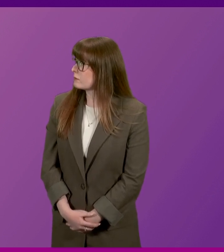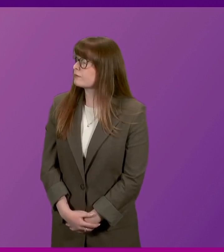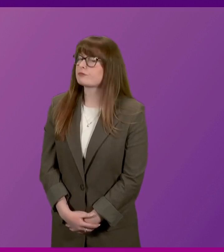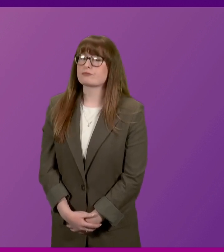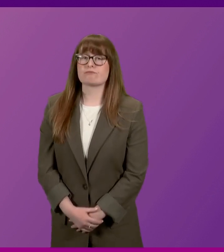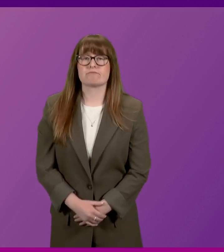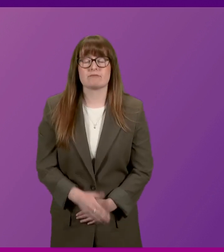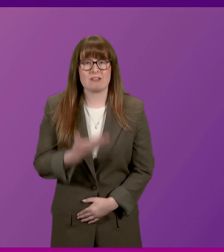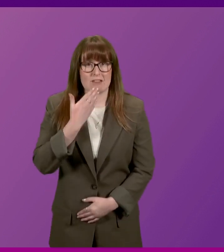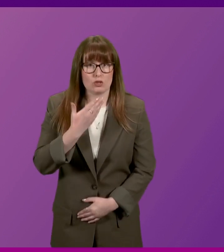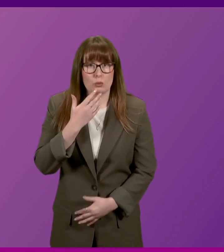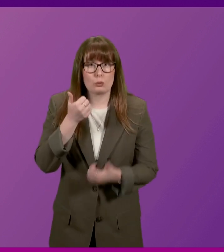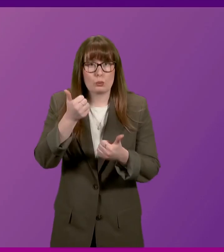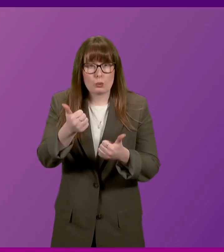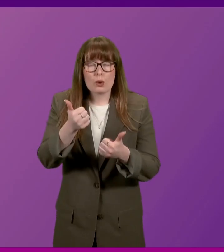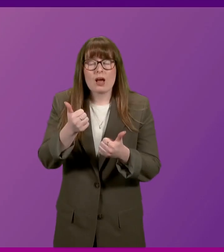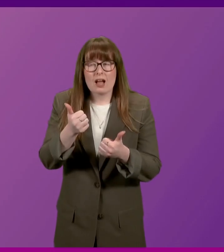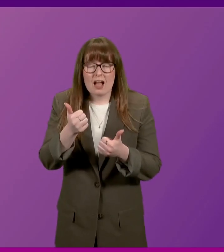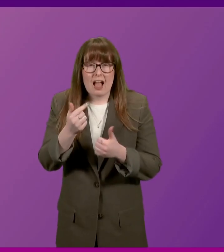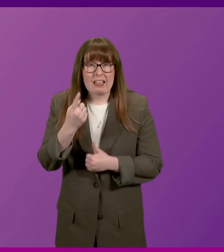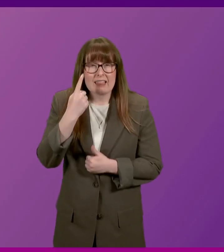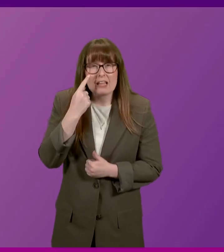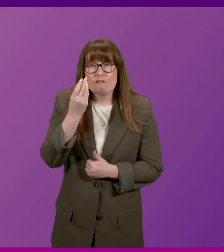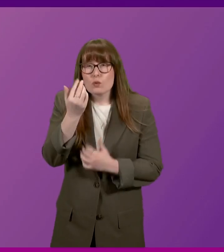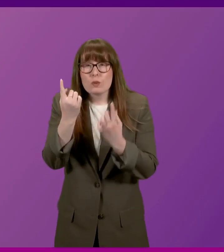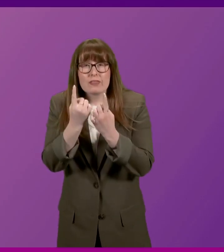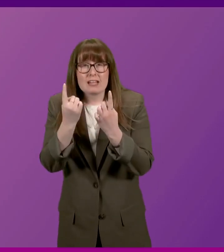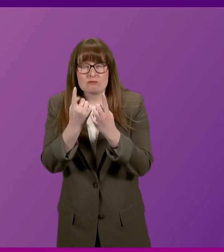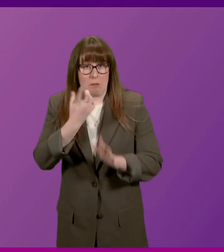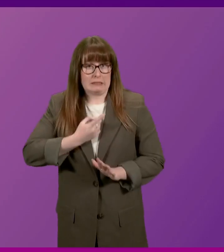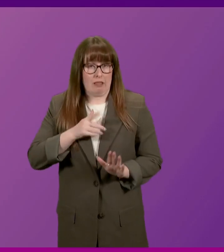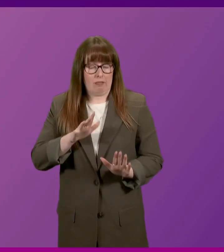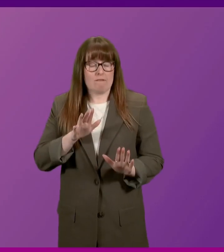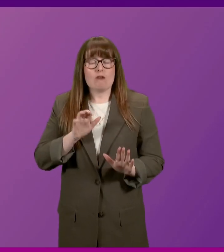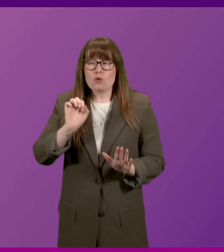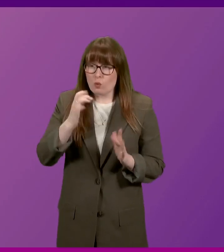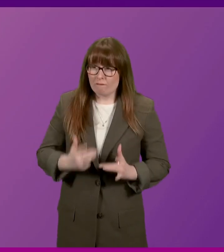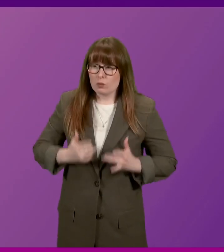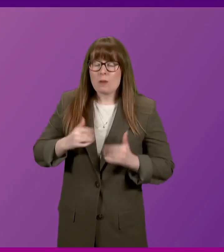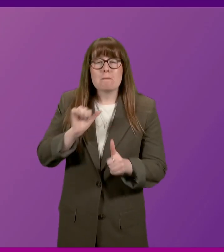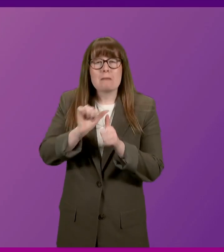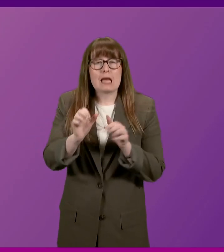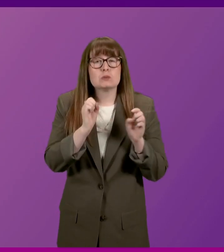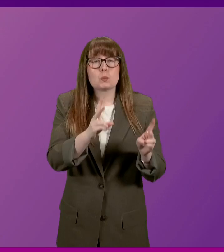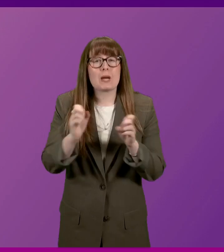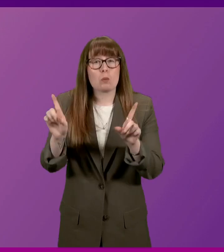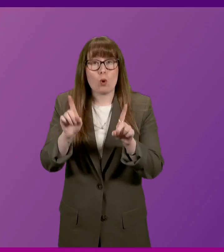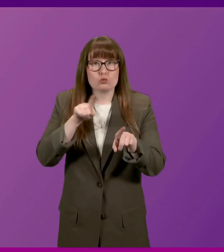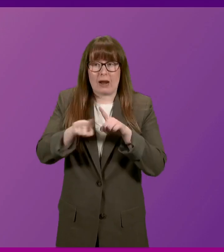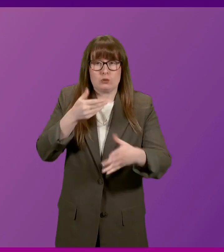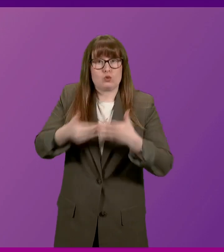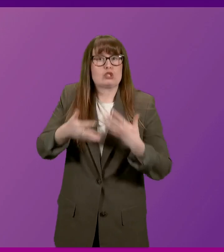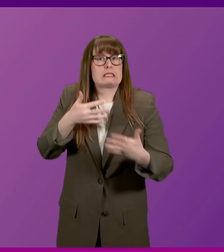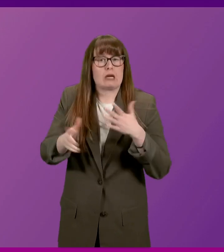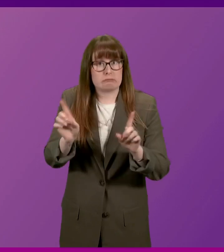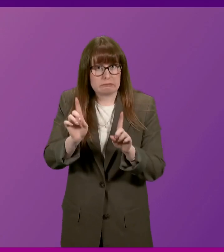Thanks, Lucy. Just because I think there's a few things, I think, for me. What, in your view, is the best way to tackle that?